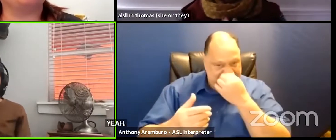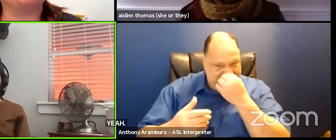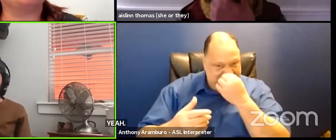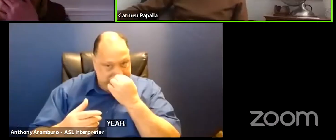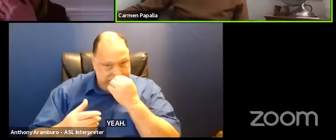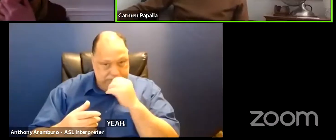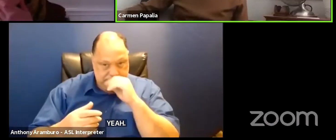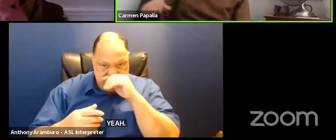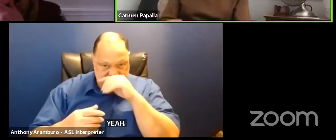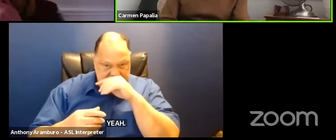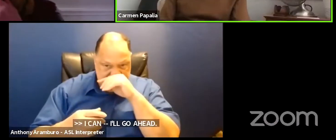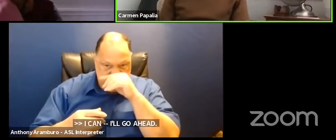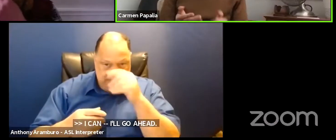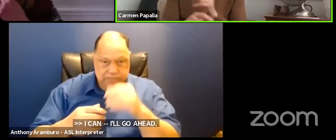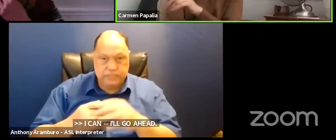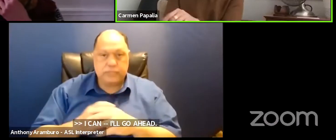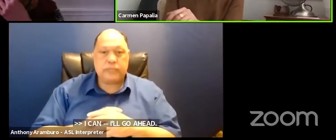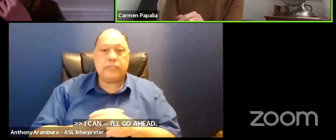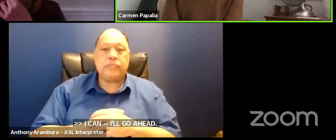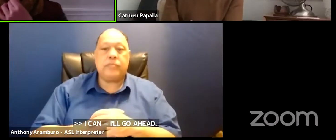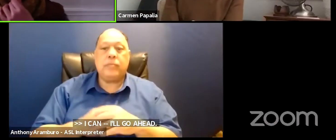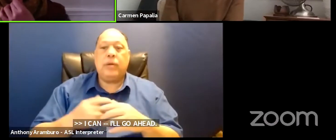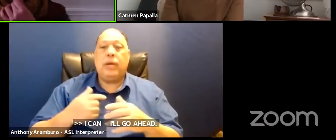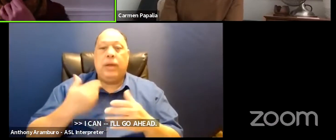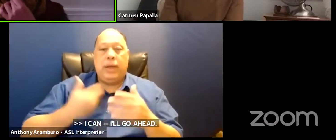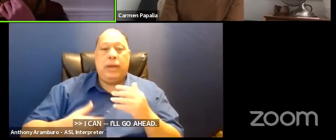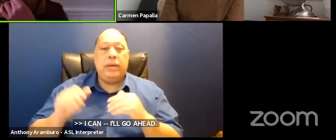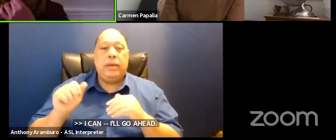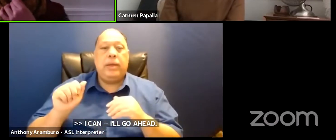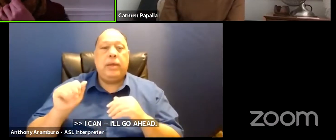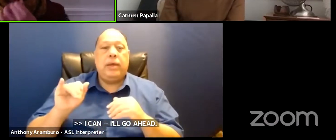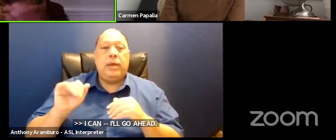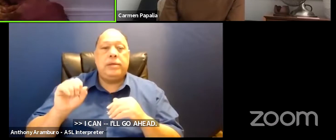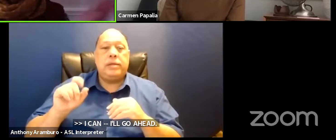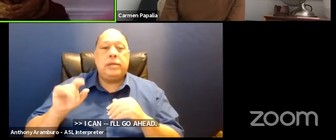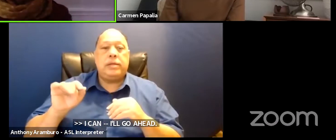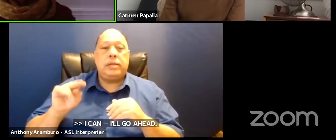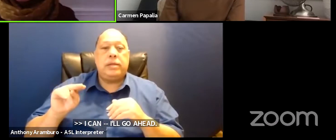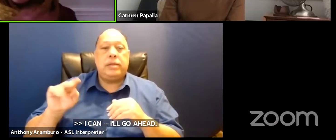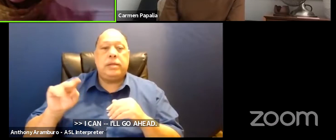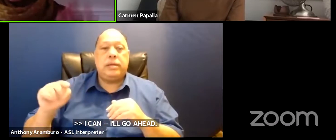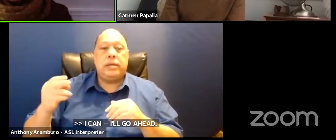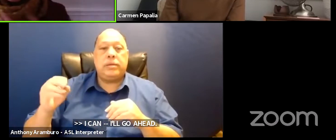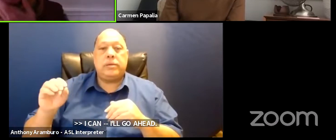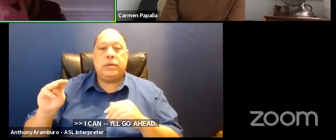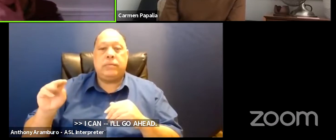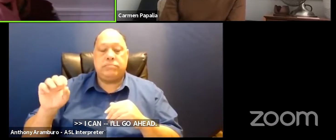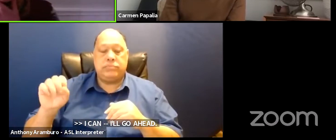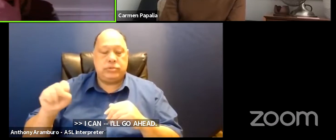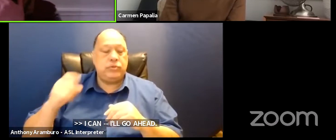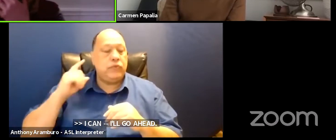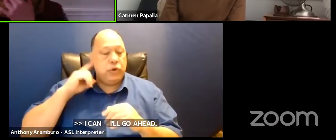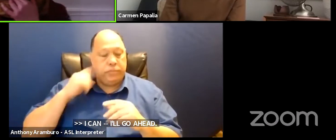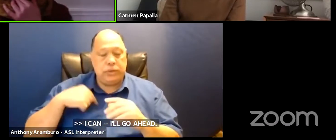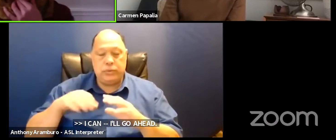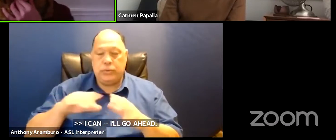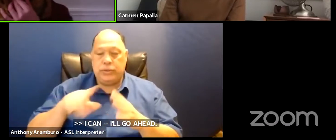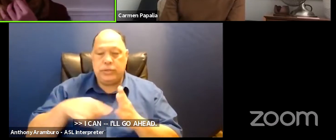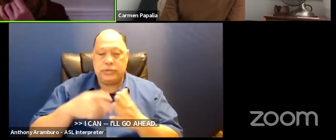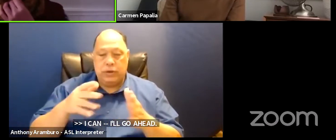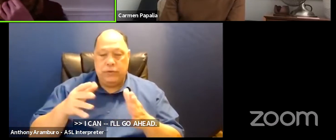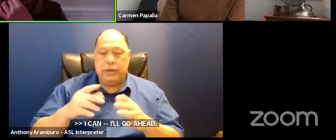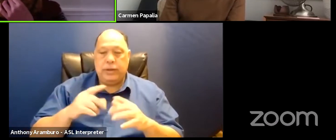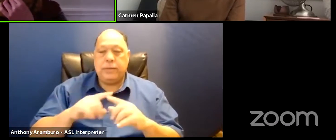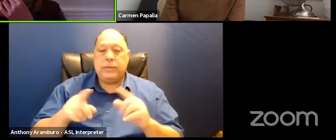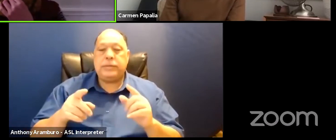okay. I'm Aislinn Thomas, and you may have heard me do this already, so I apologize if you have. But